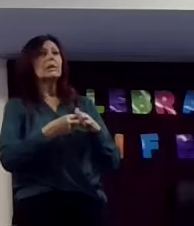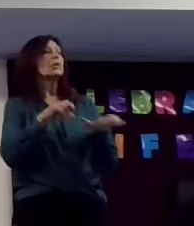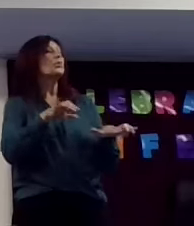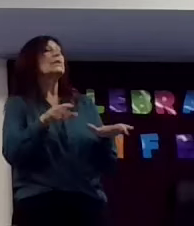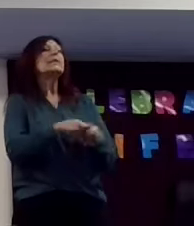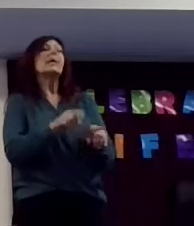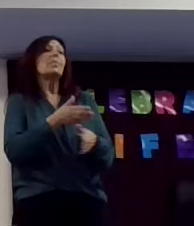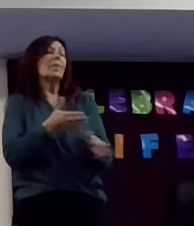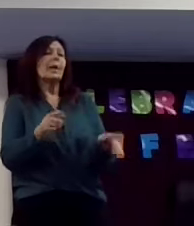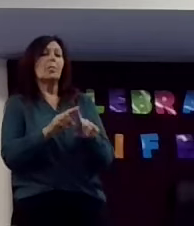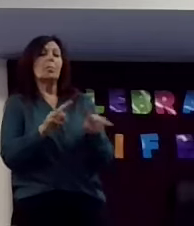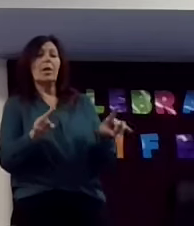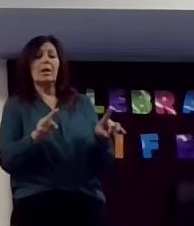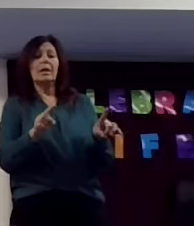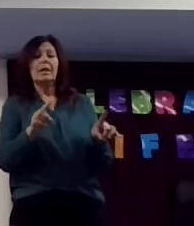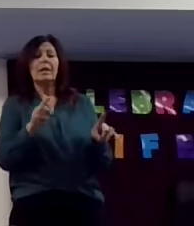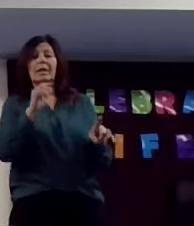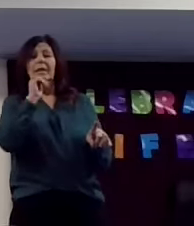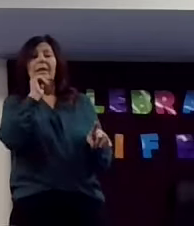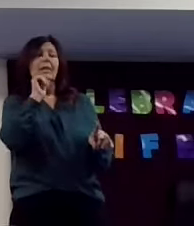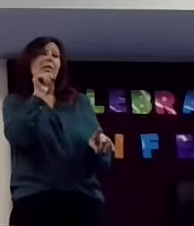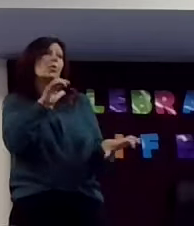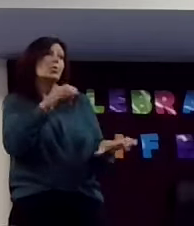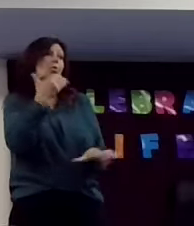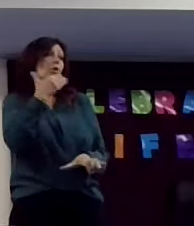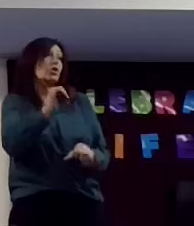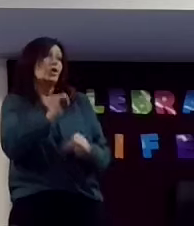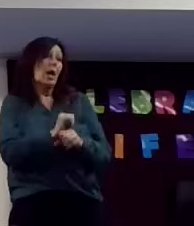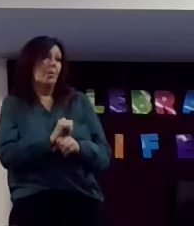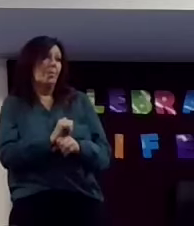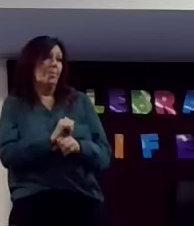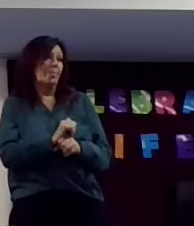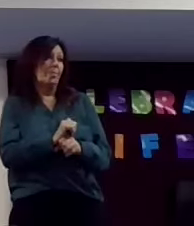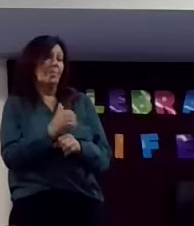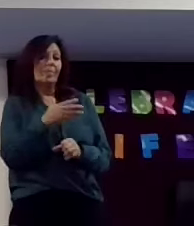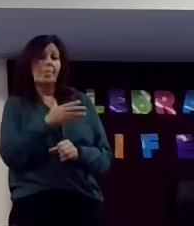do the same thing, but they don't do a very good job in it. And